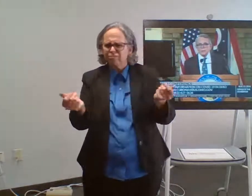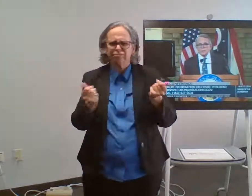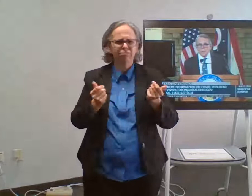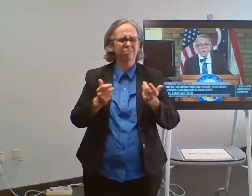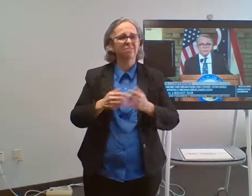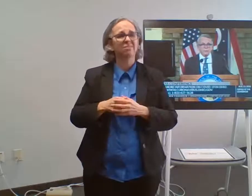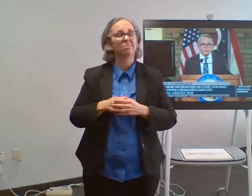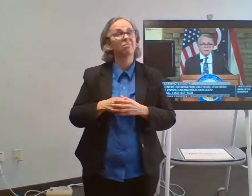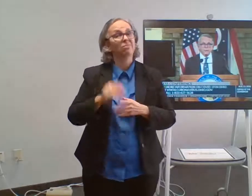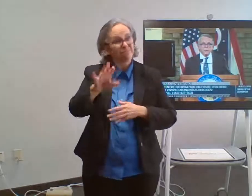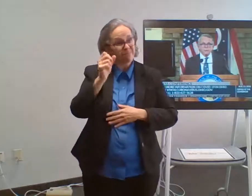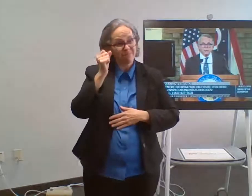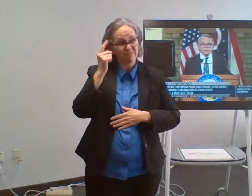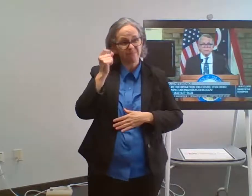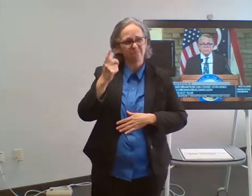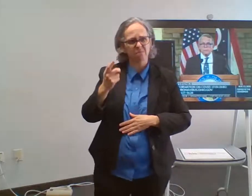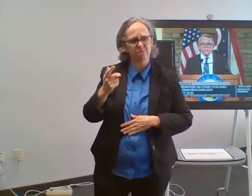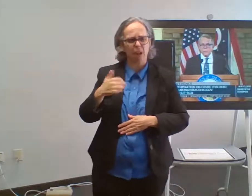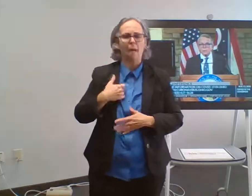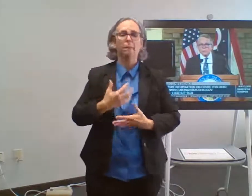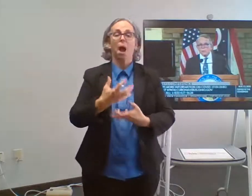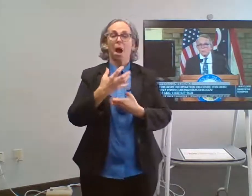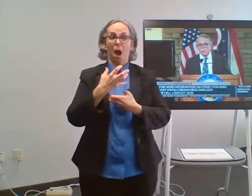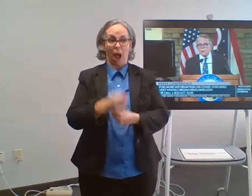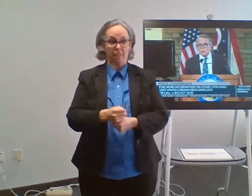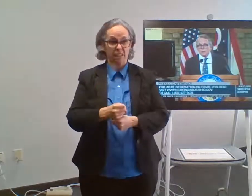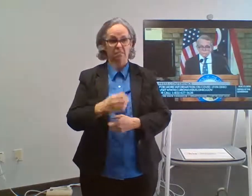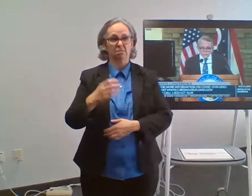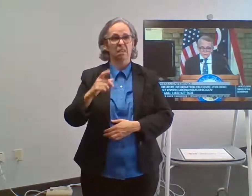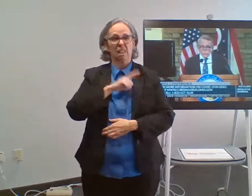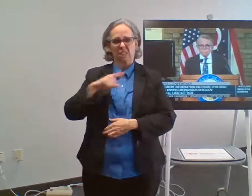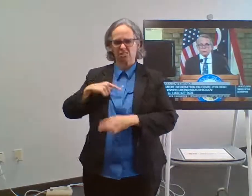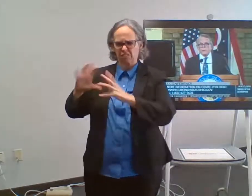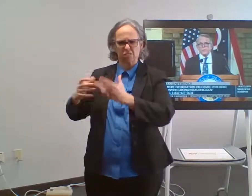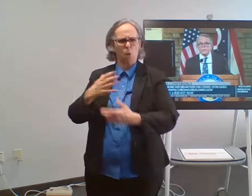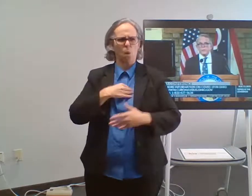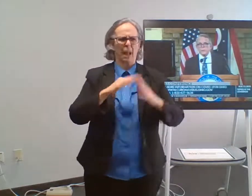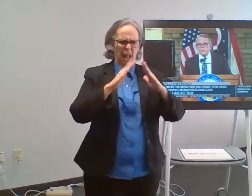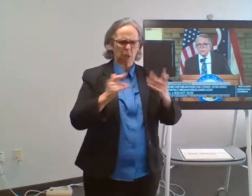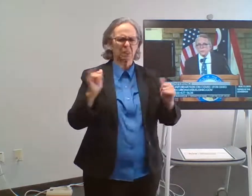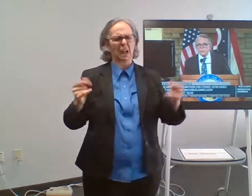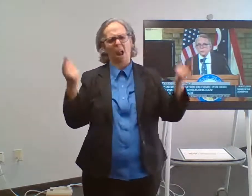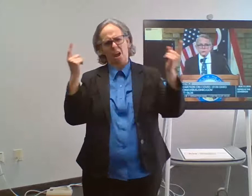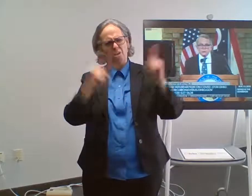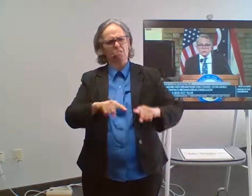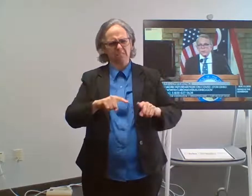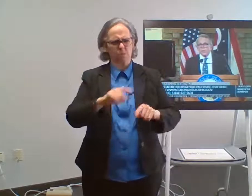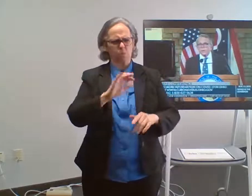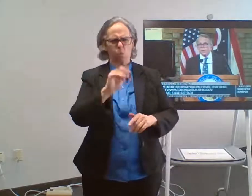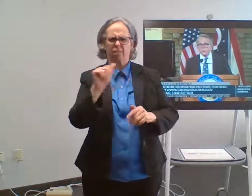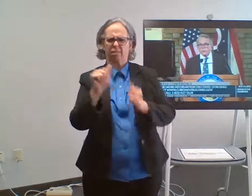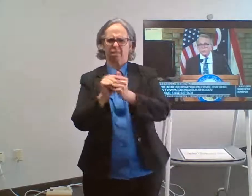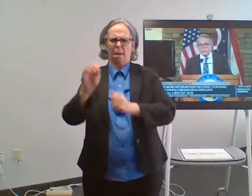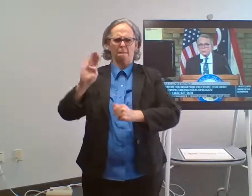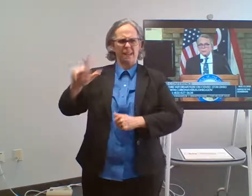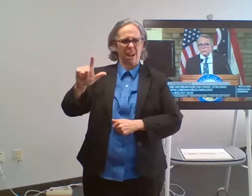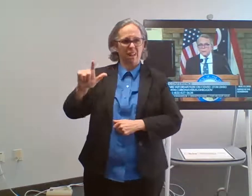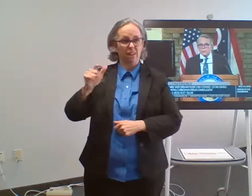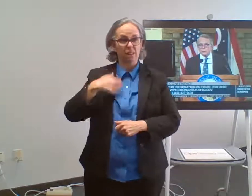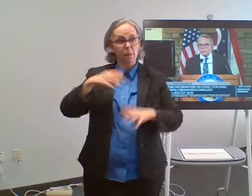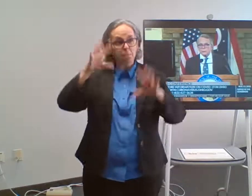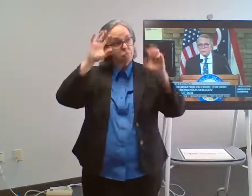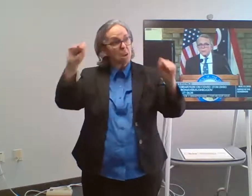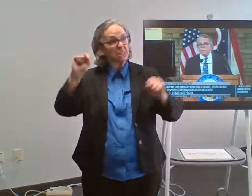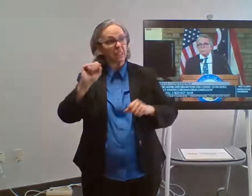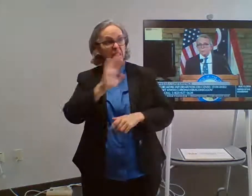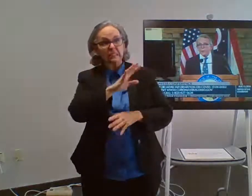there. I'm confident that there can be a bill. I think what the president did was the right thing. The president tried